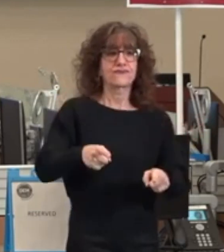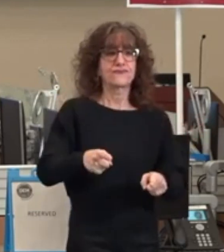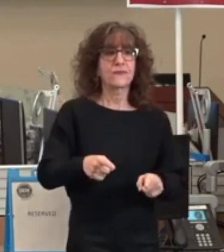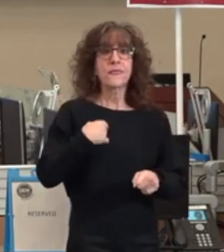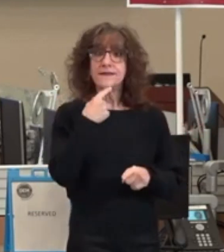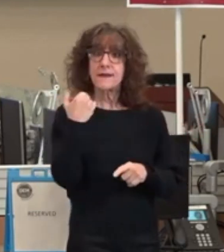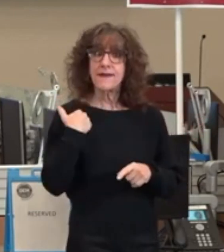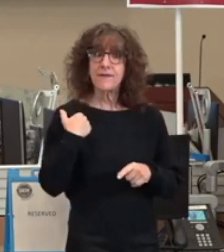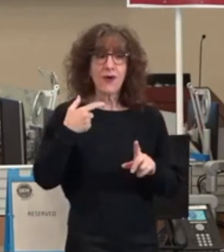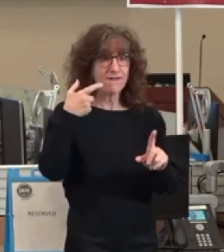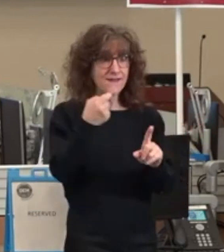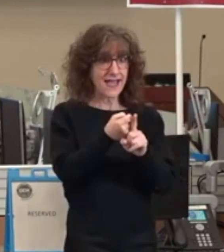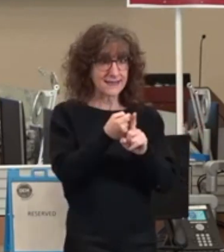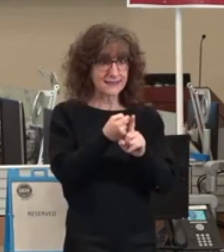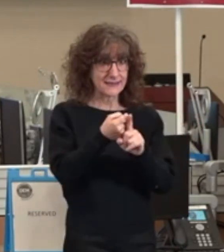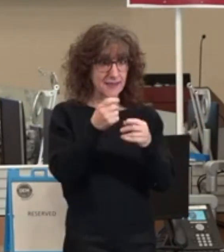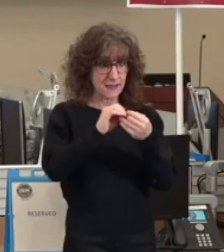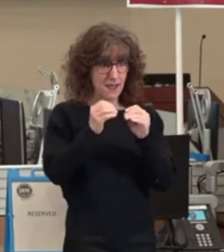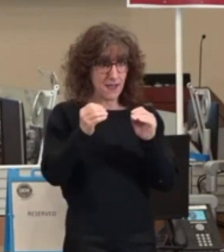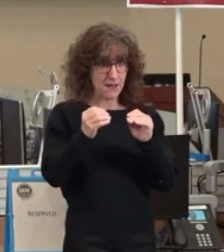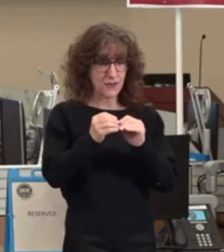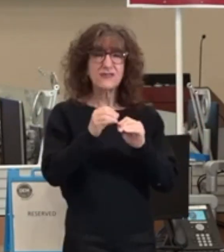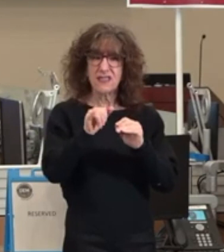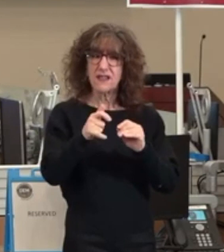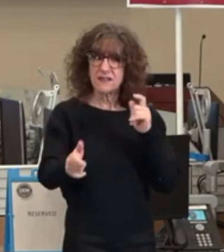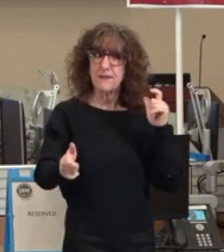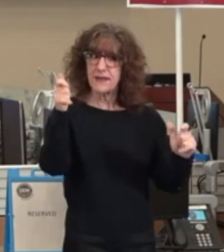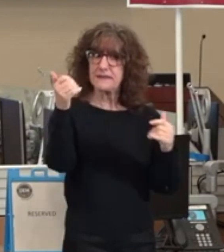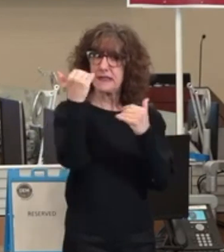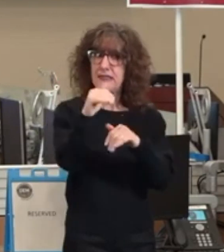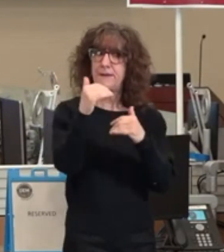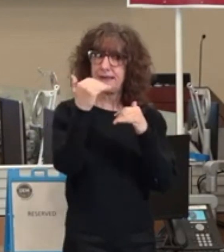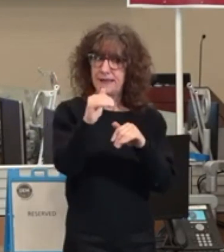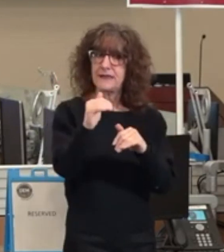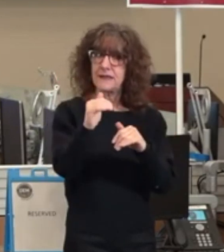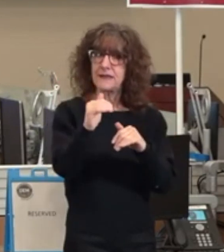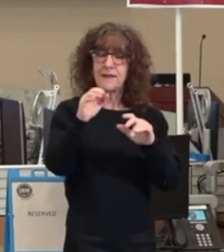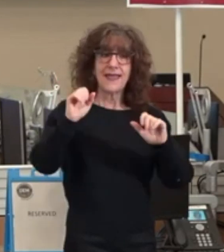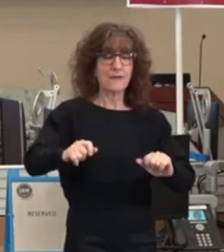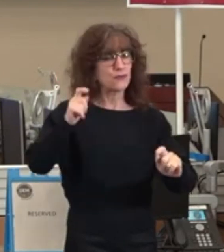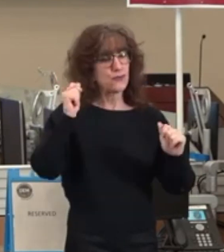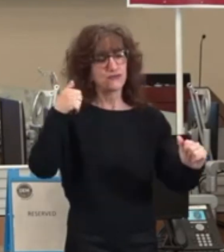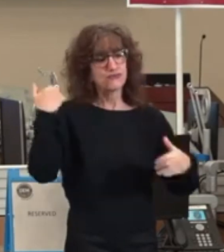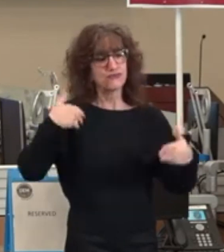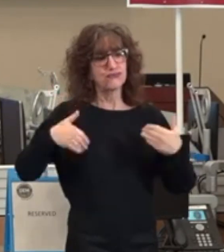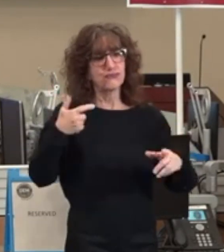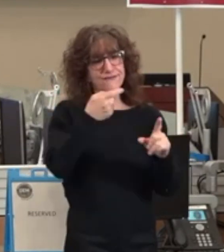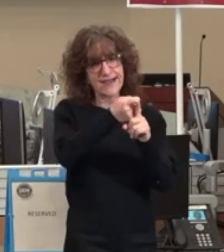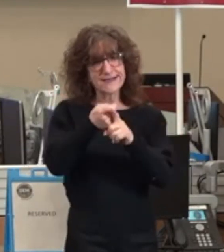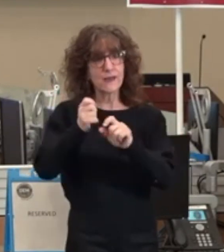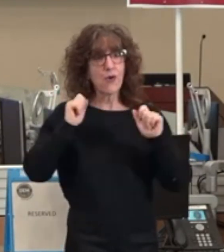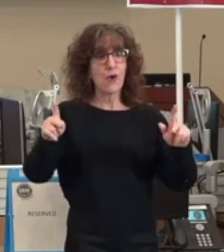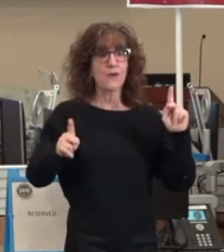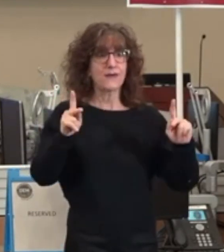right now, vaccine supply is the biggest limiting factor in being able to quickly vaccinate Prince